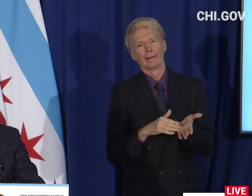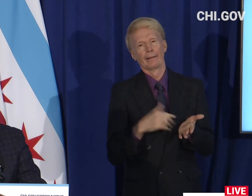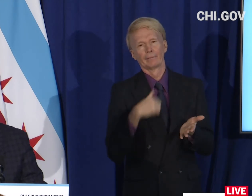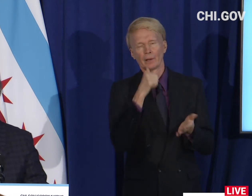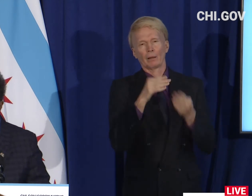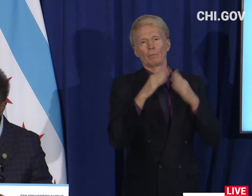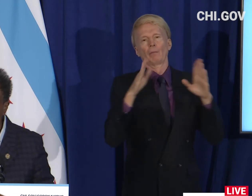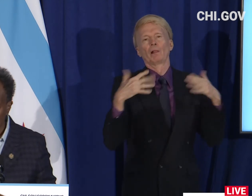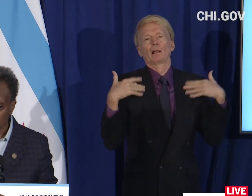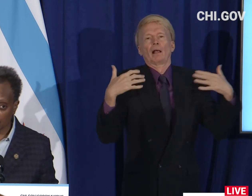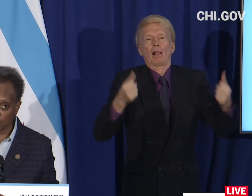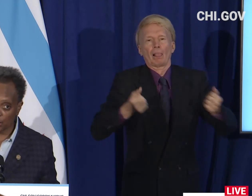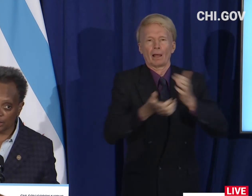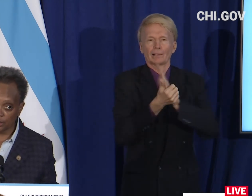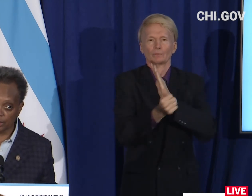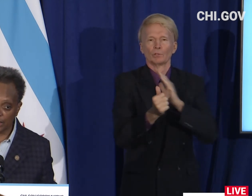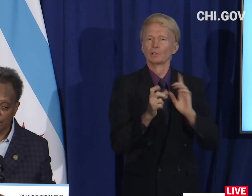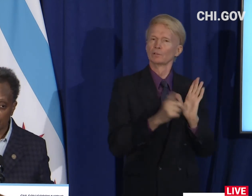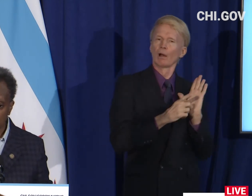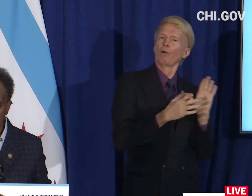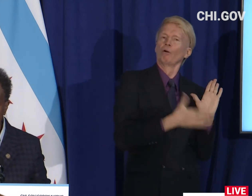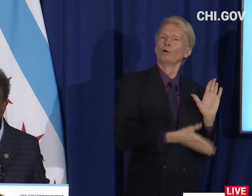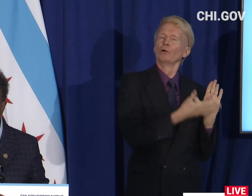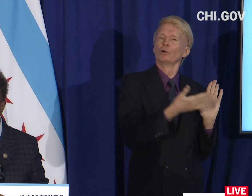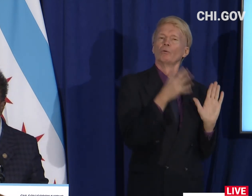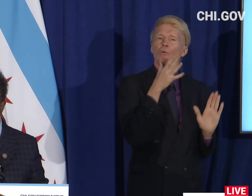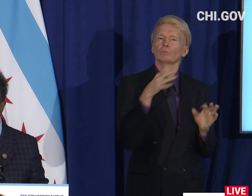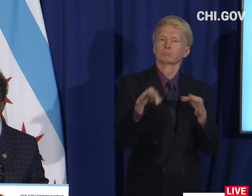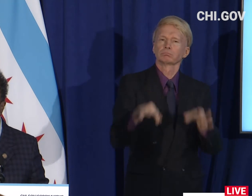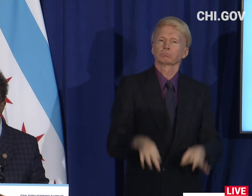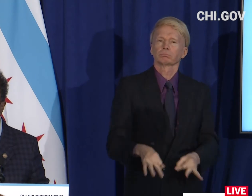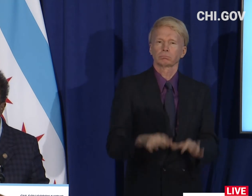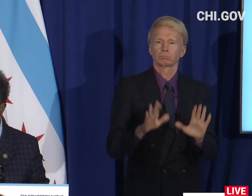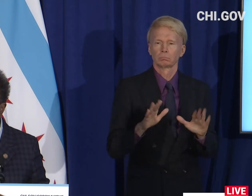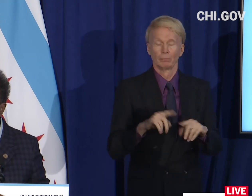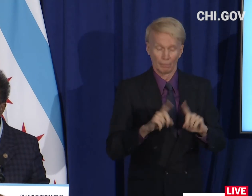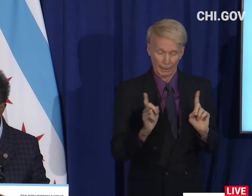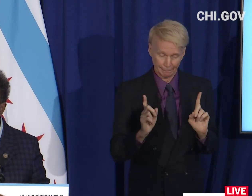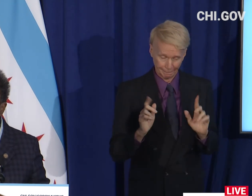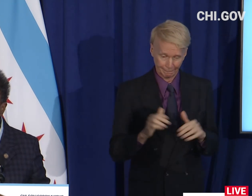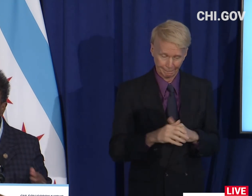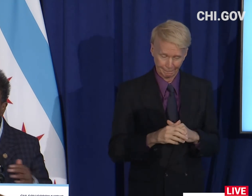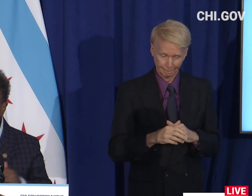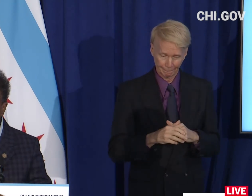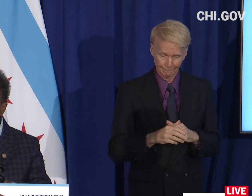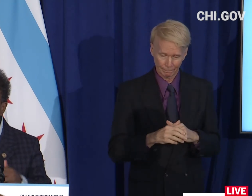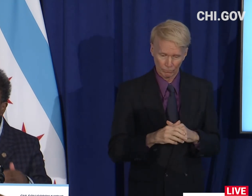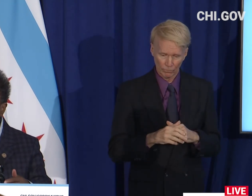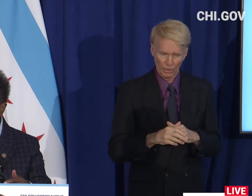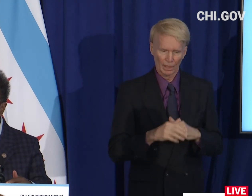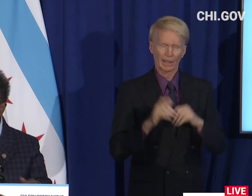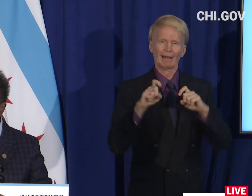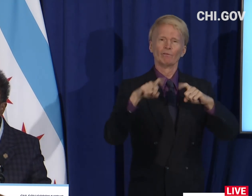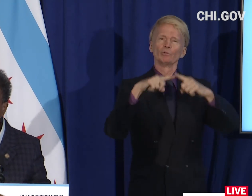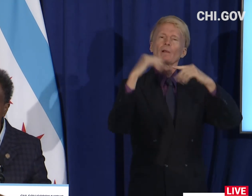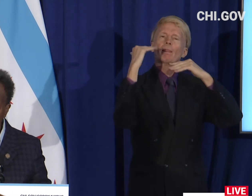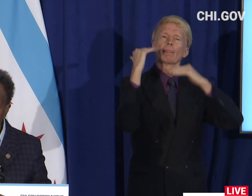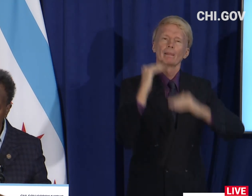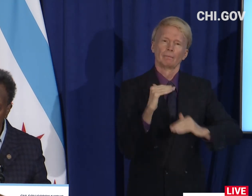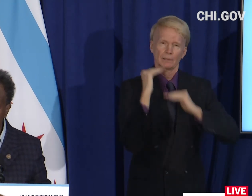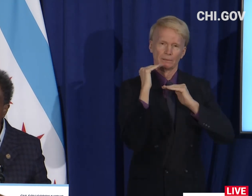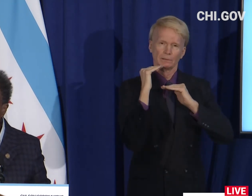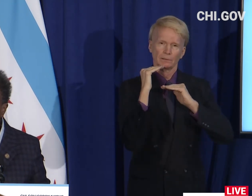health expert up here, I'll let Dr. Arty do that, is that limiting the occasions for gathering,